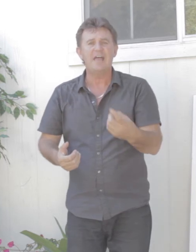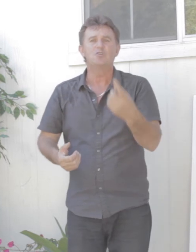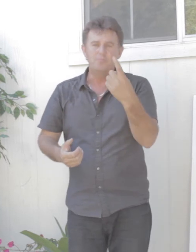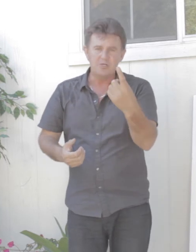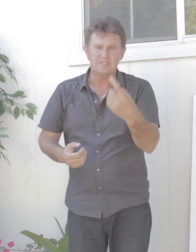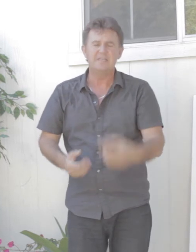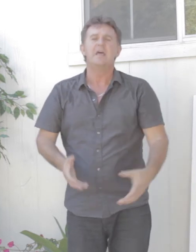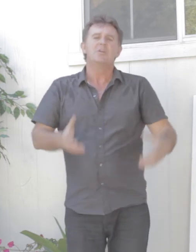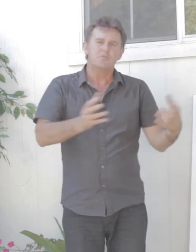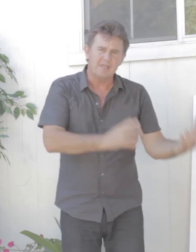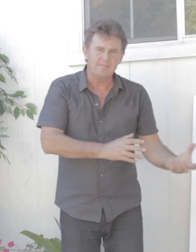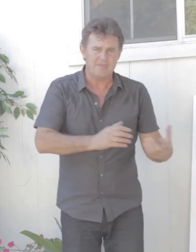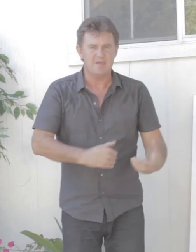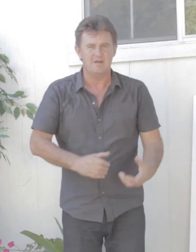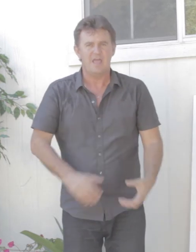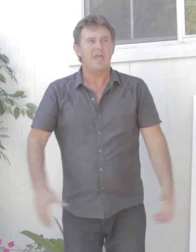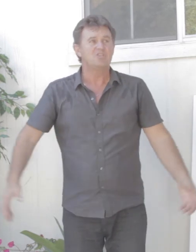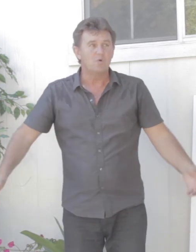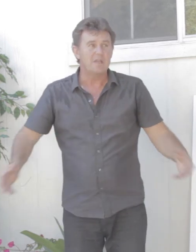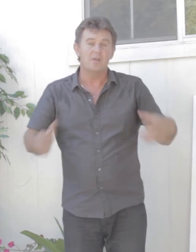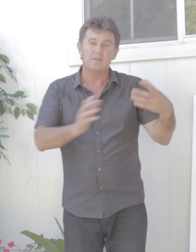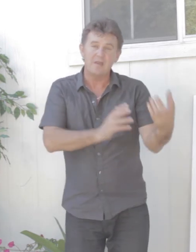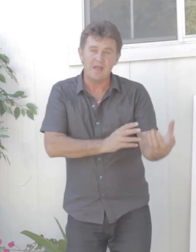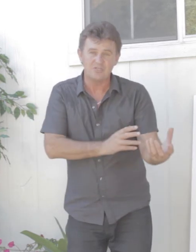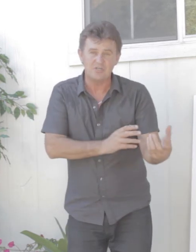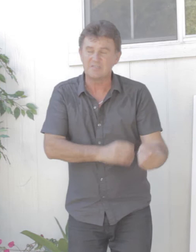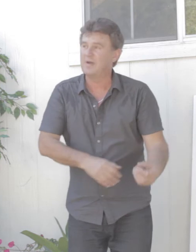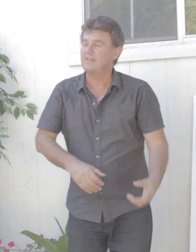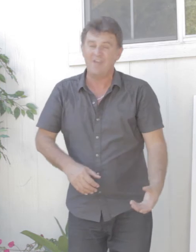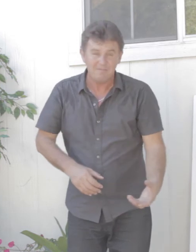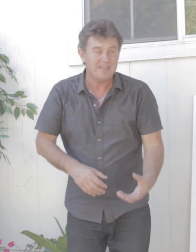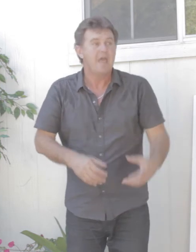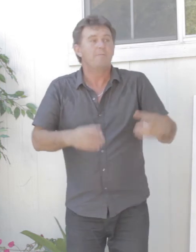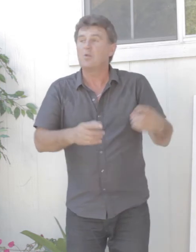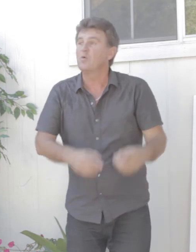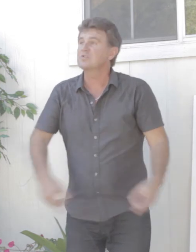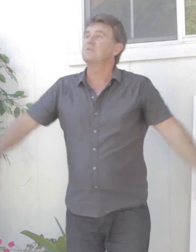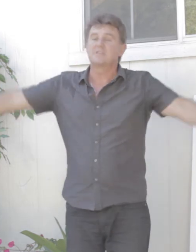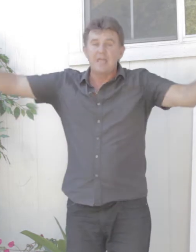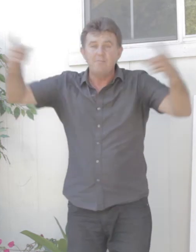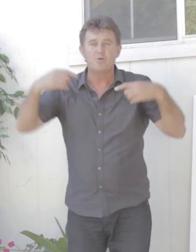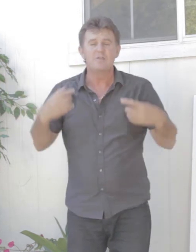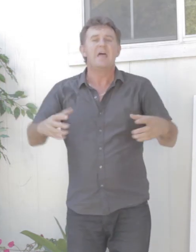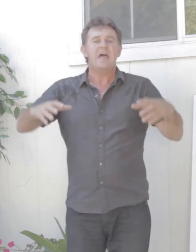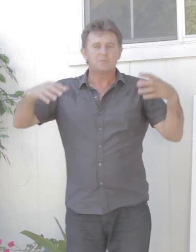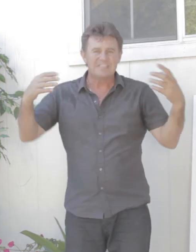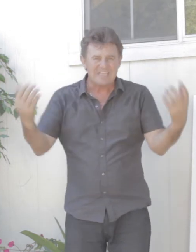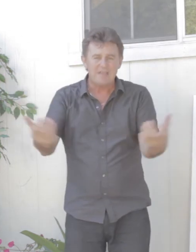you personally to come here and join not only our church, but family, but also this neighborhood as we